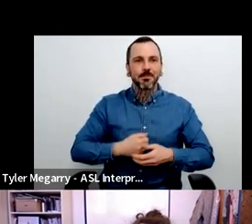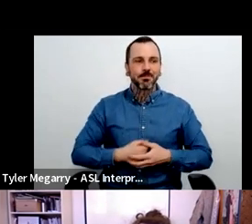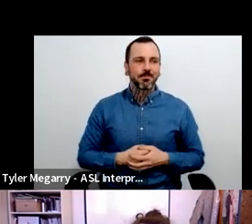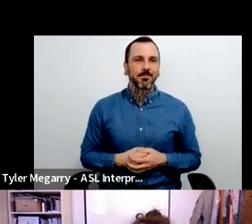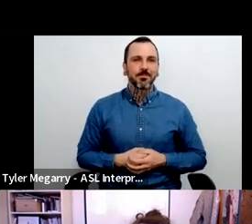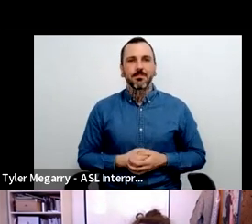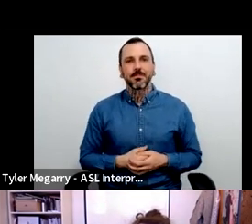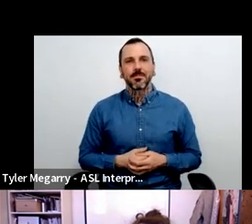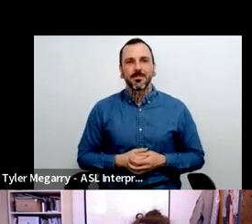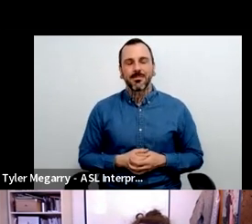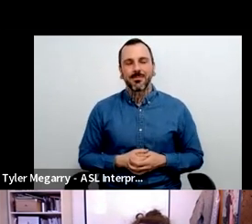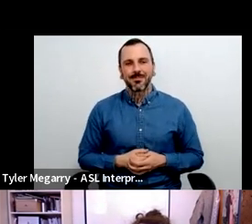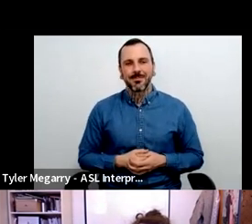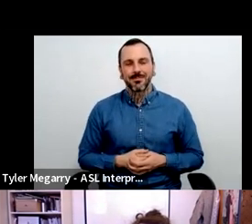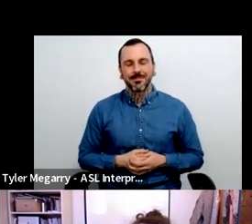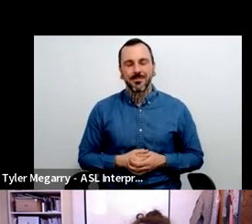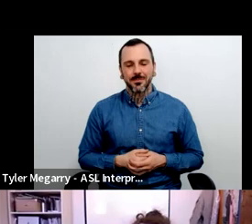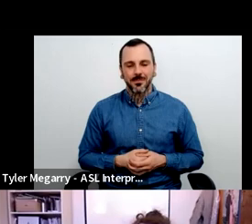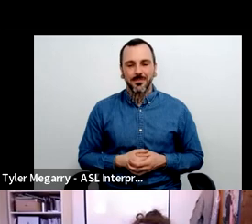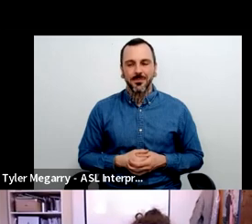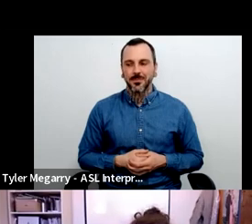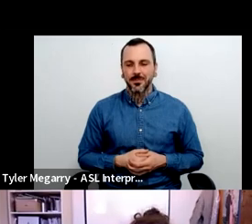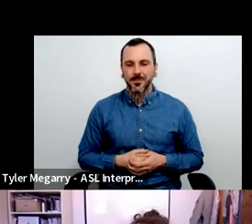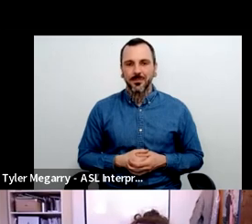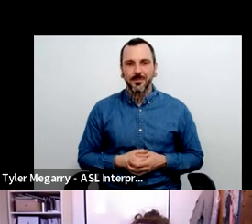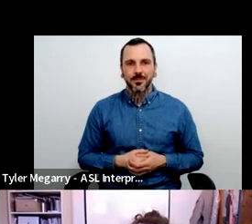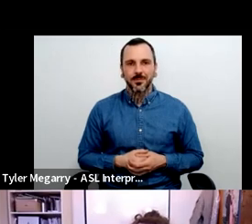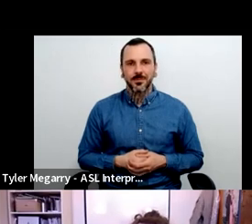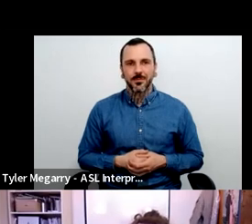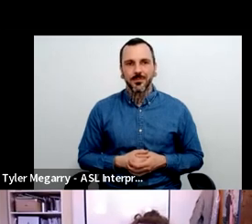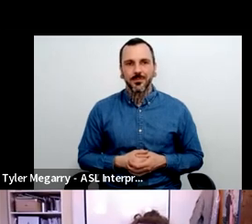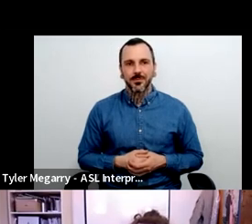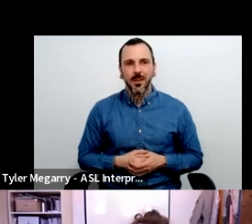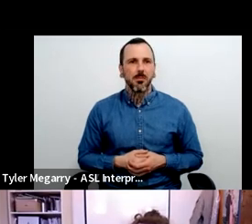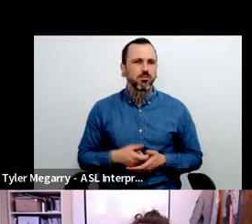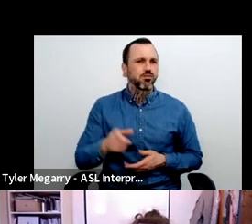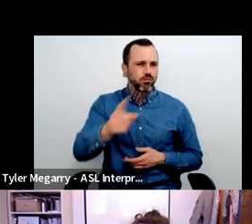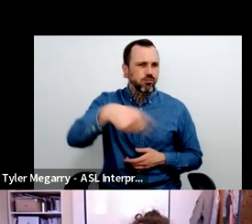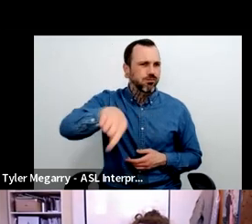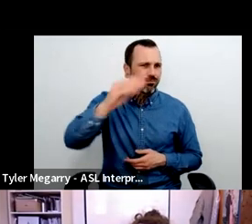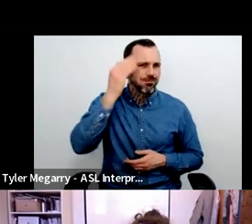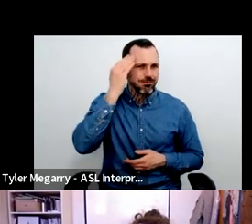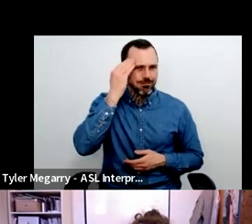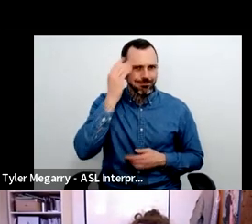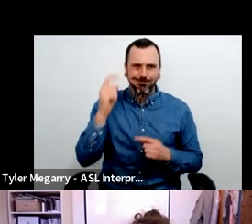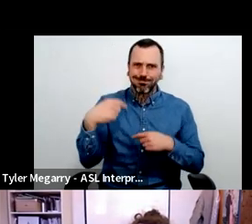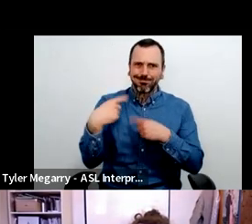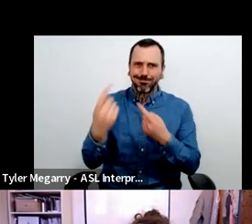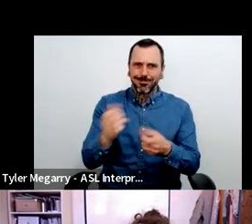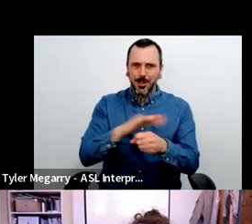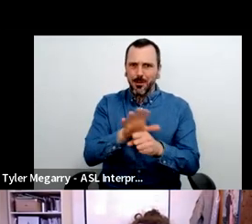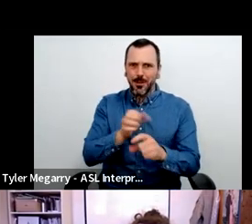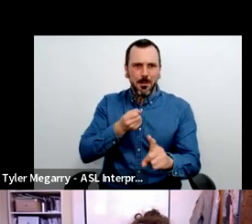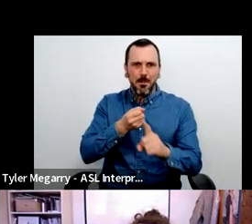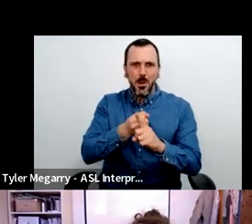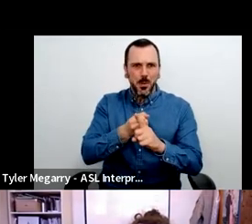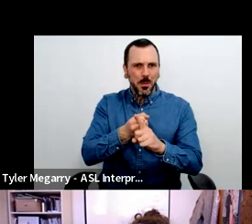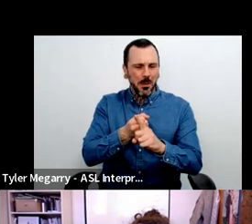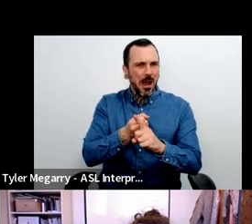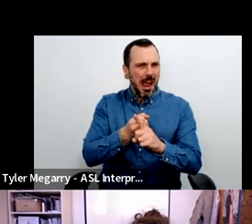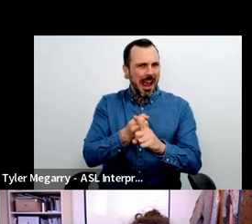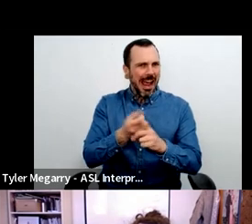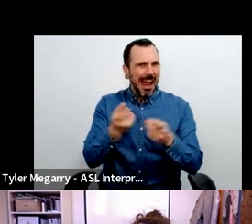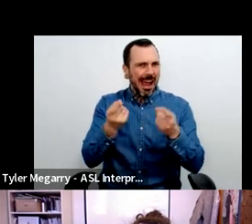through a kind of a collective trauma with the pandemic, and it's delivered a